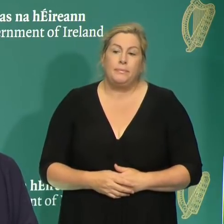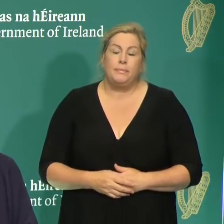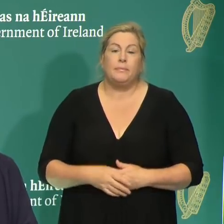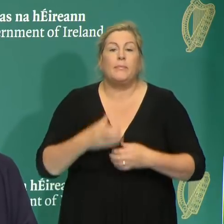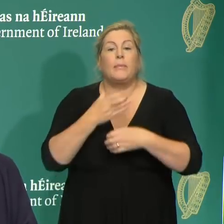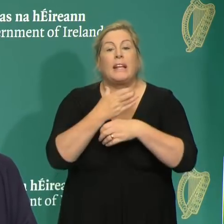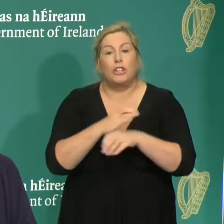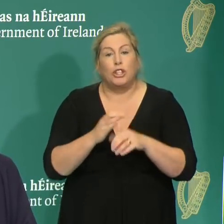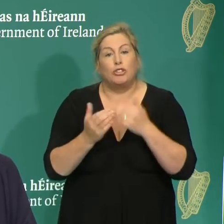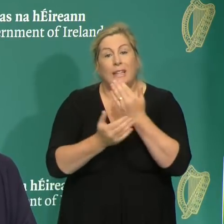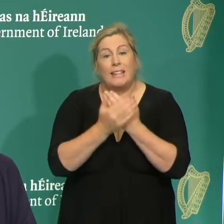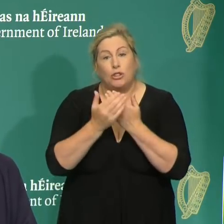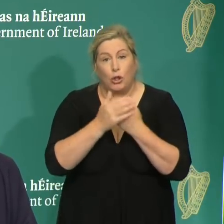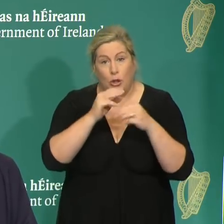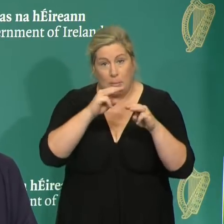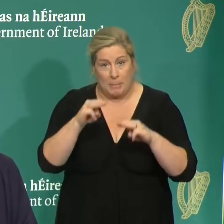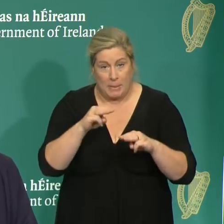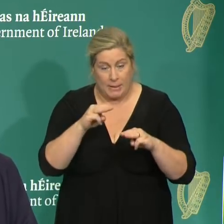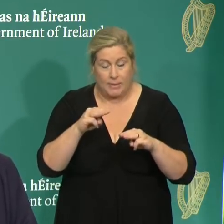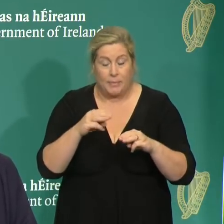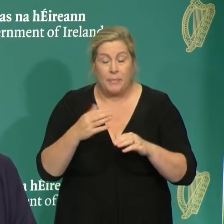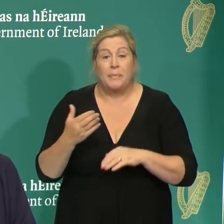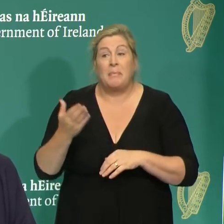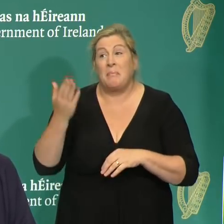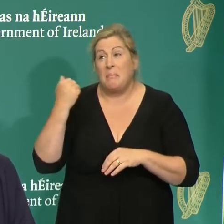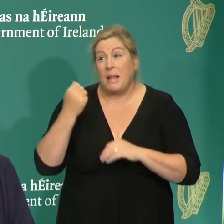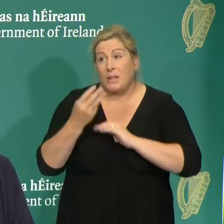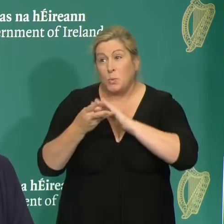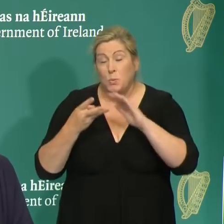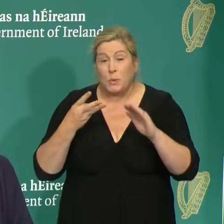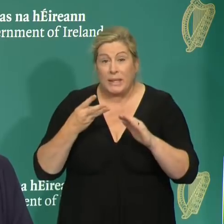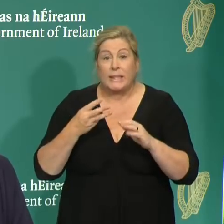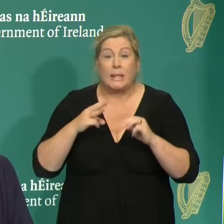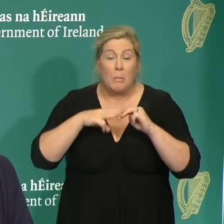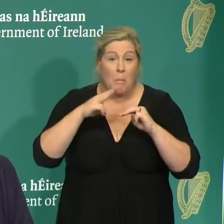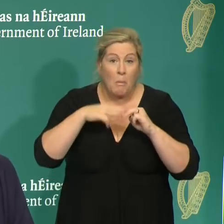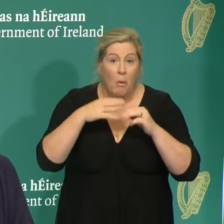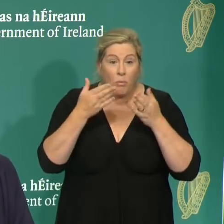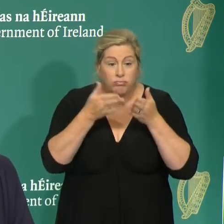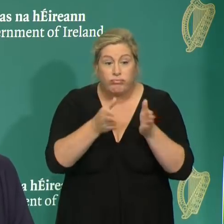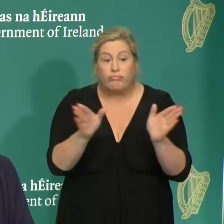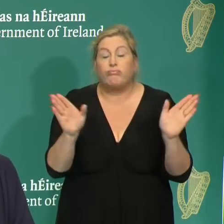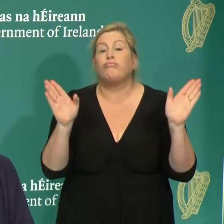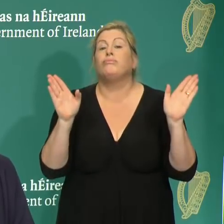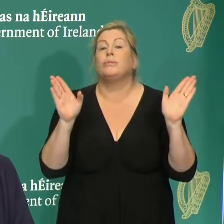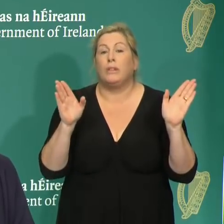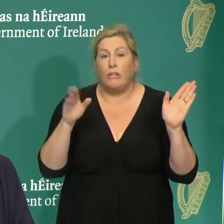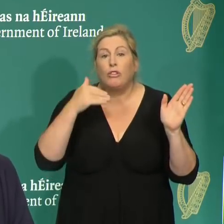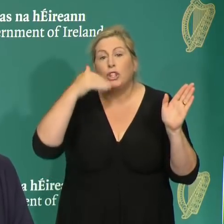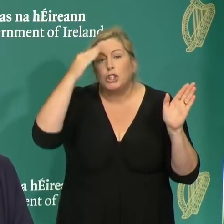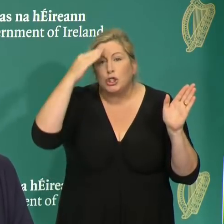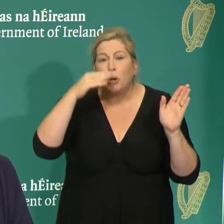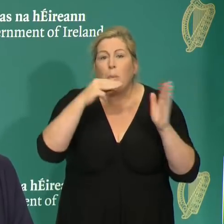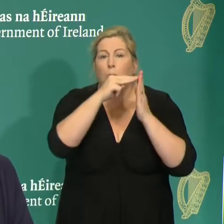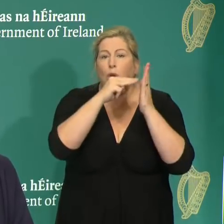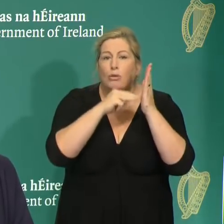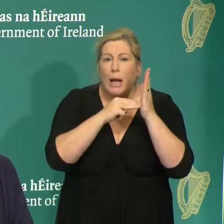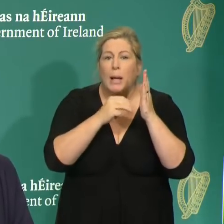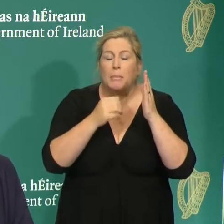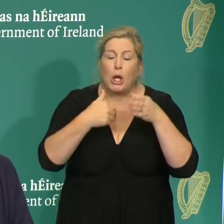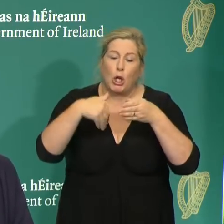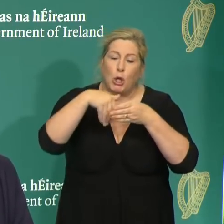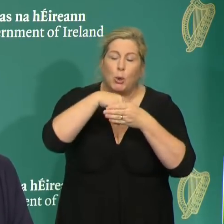Children and young people. In the past week, there has been further widening of the eligibility for the summer provision to include children